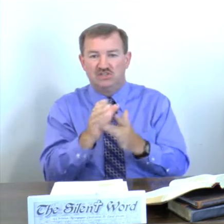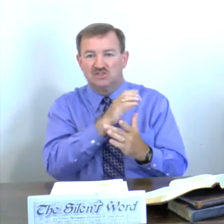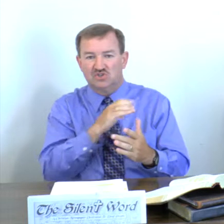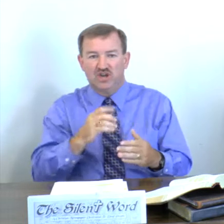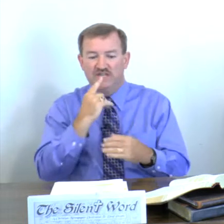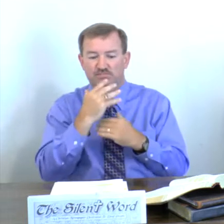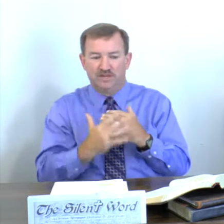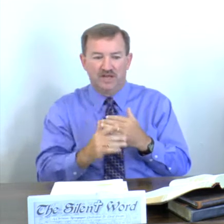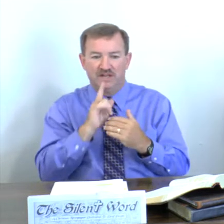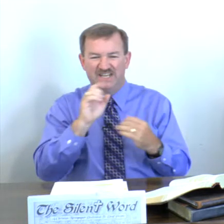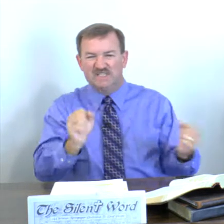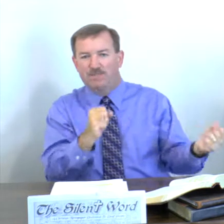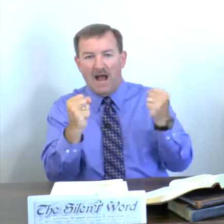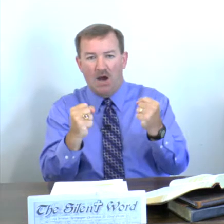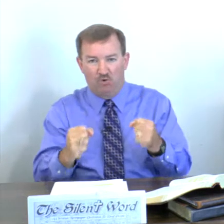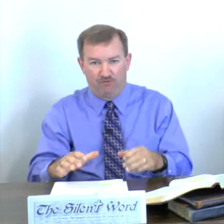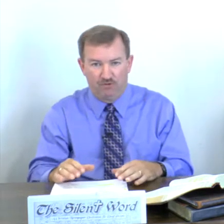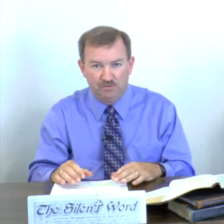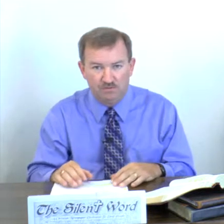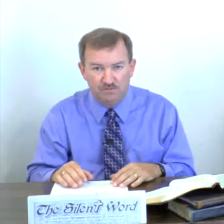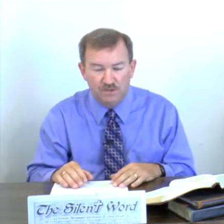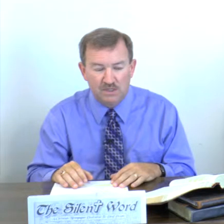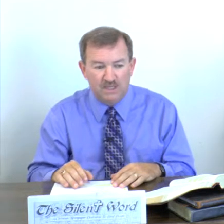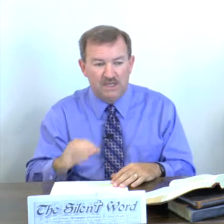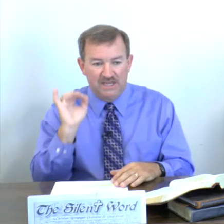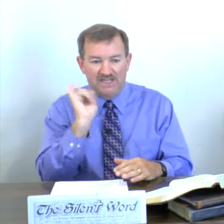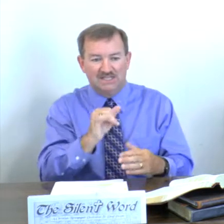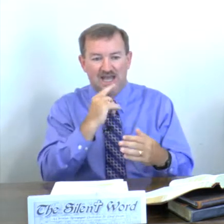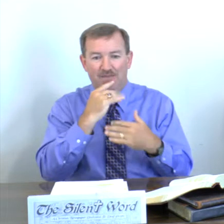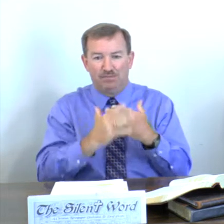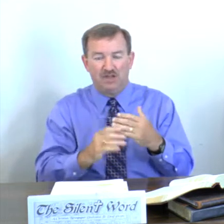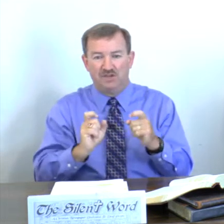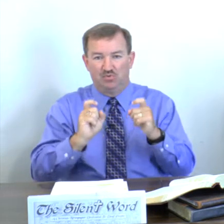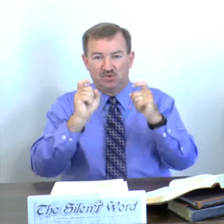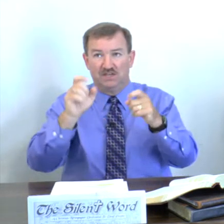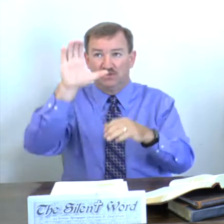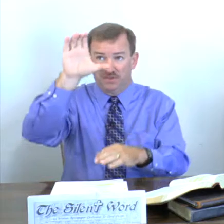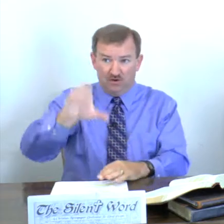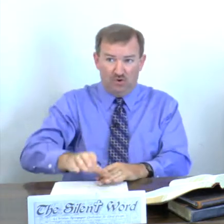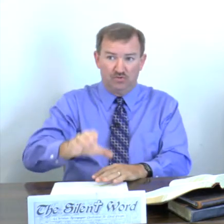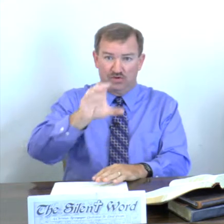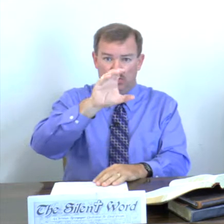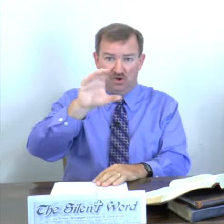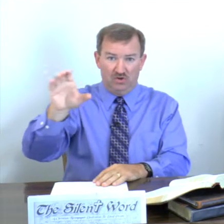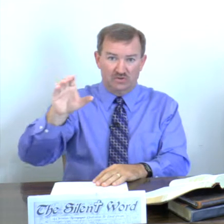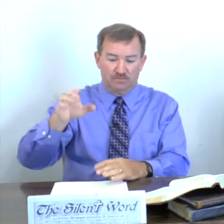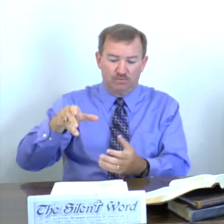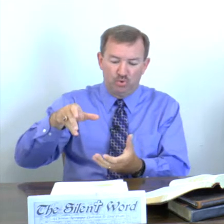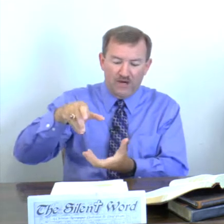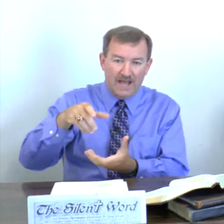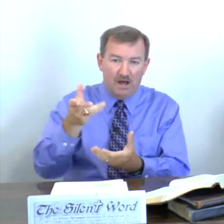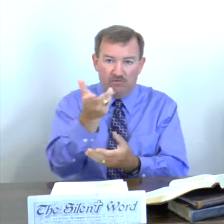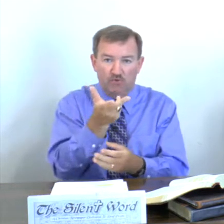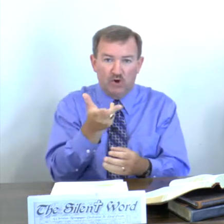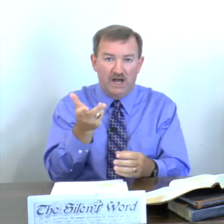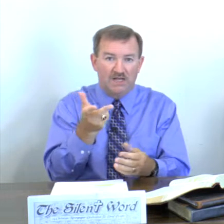Jesus Christ's blood is powerful. It is that blood that was given there on the cross, poured out for us